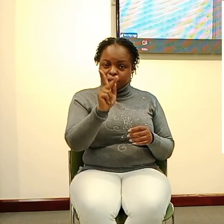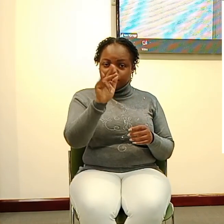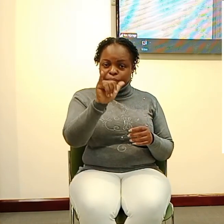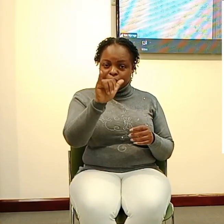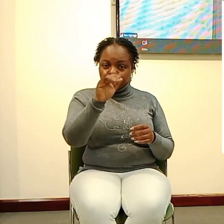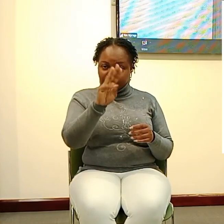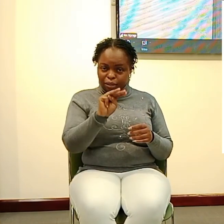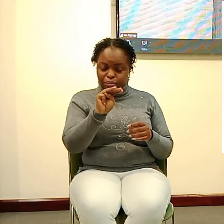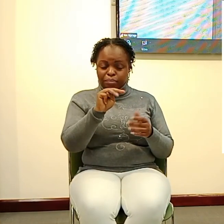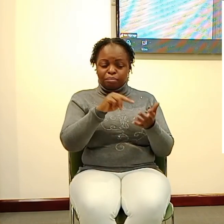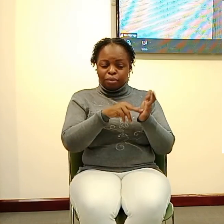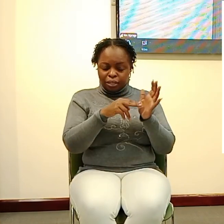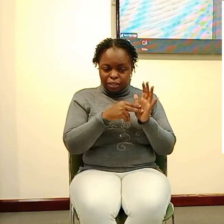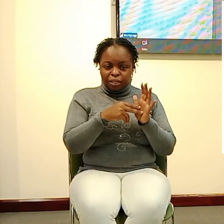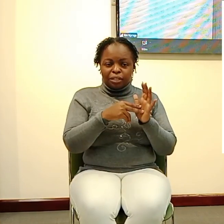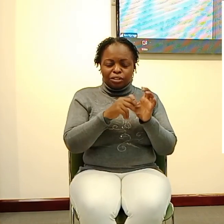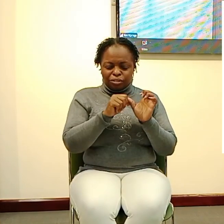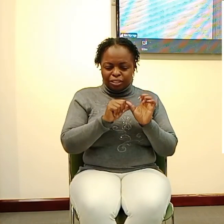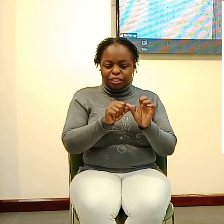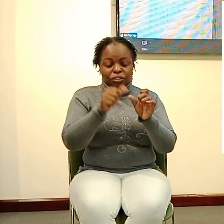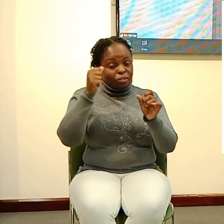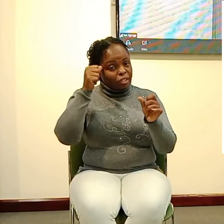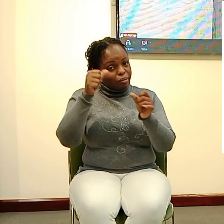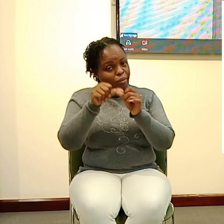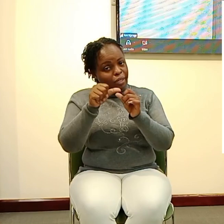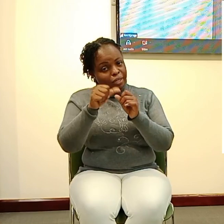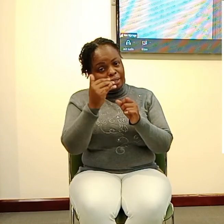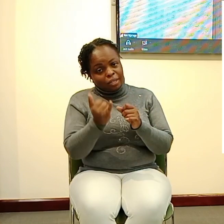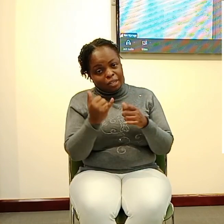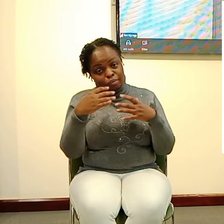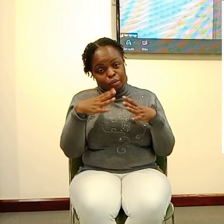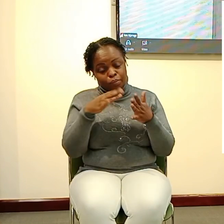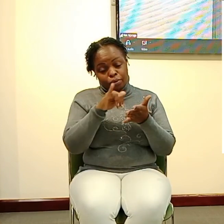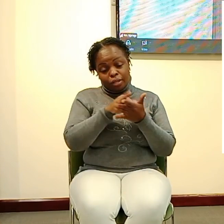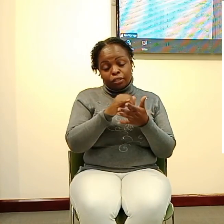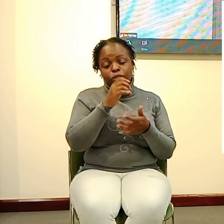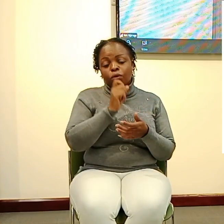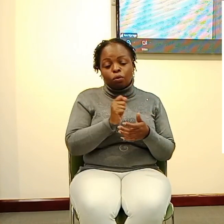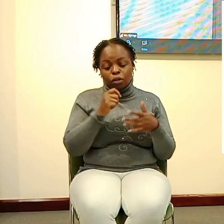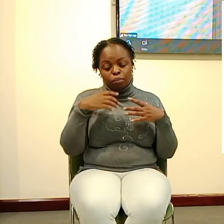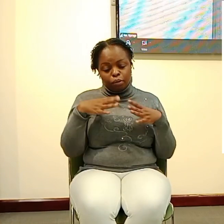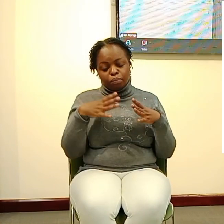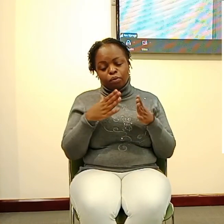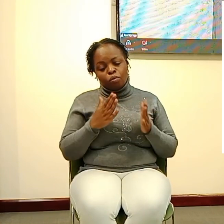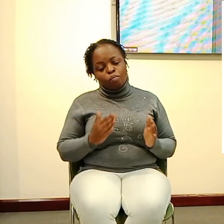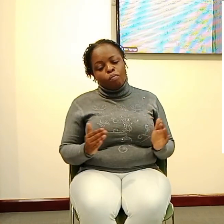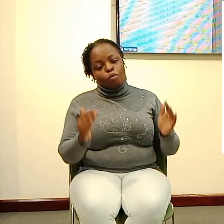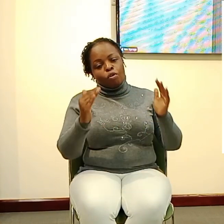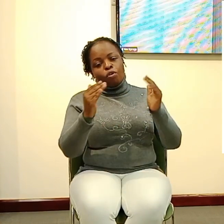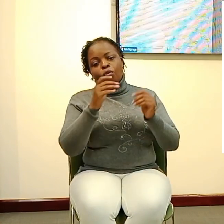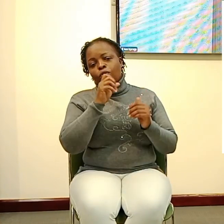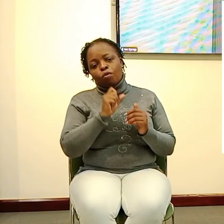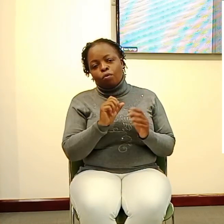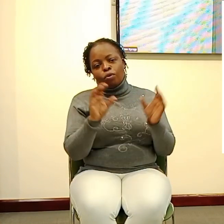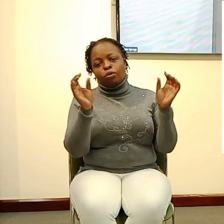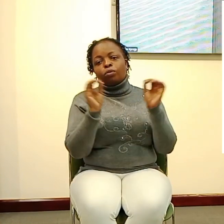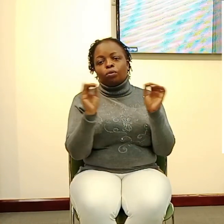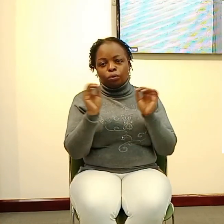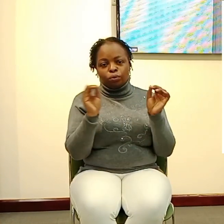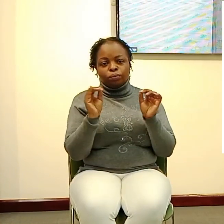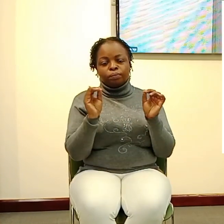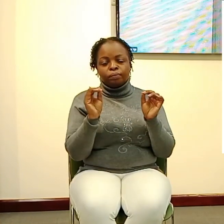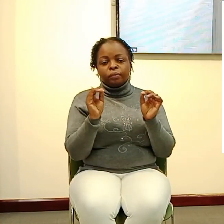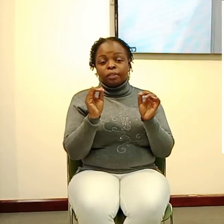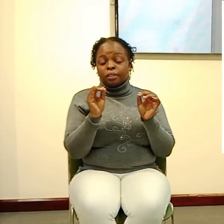it begs reminding young people that older people are not born old. You